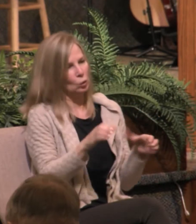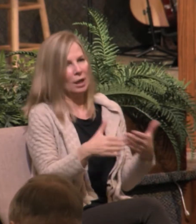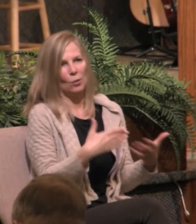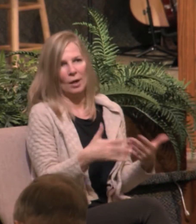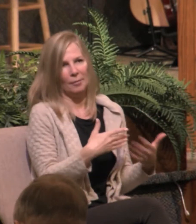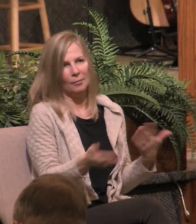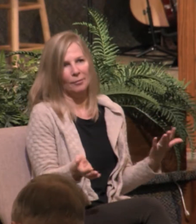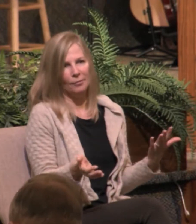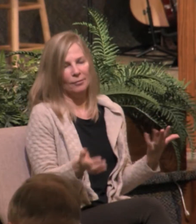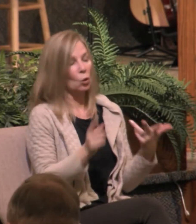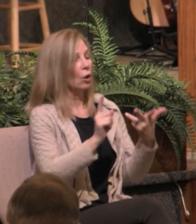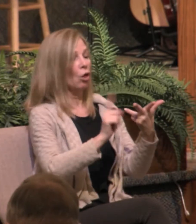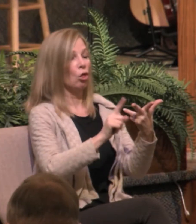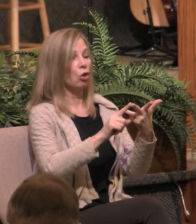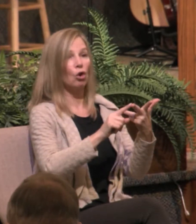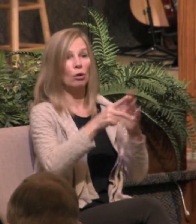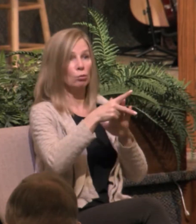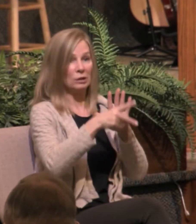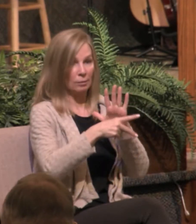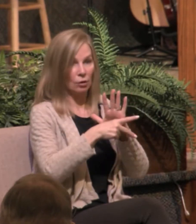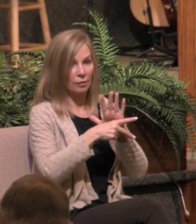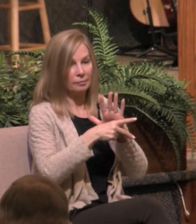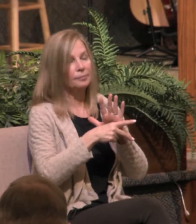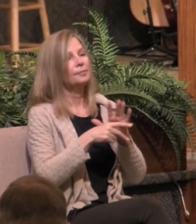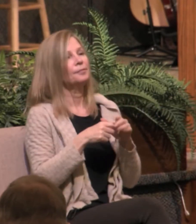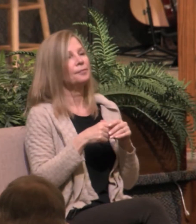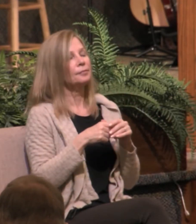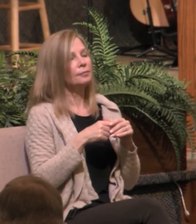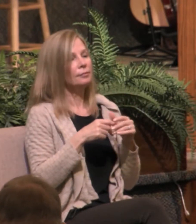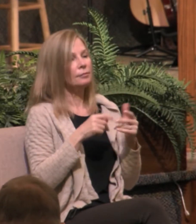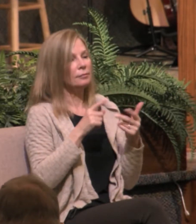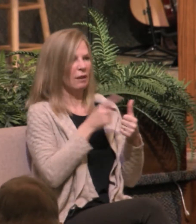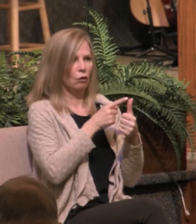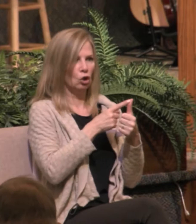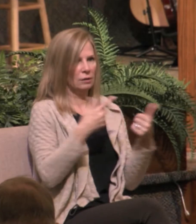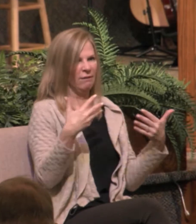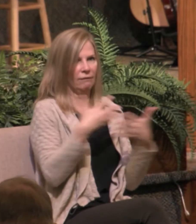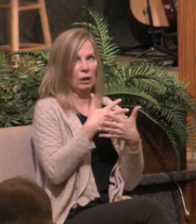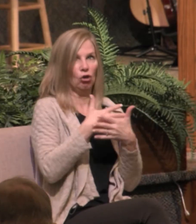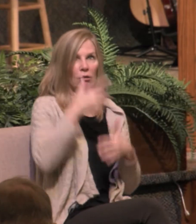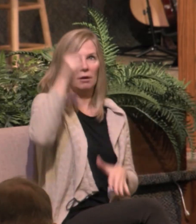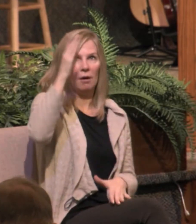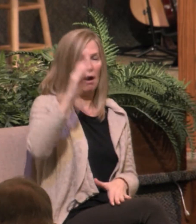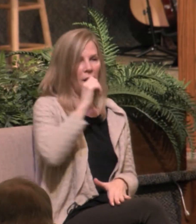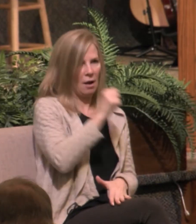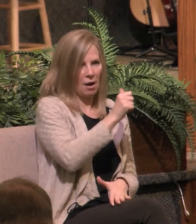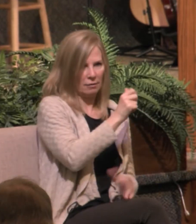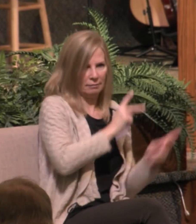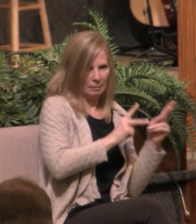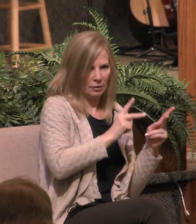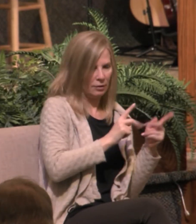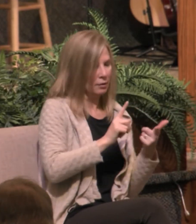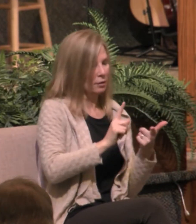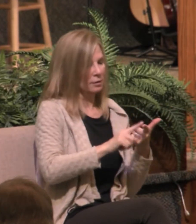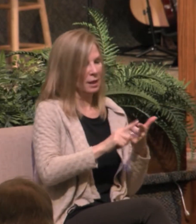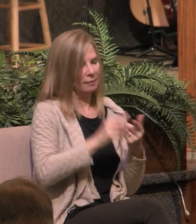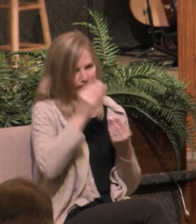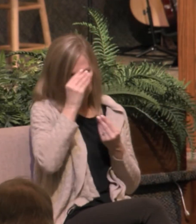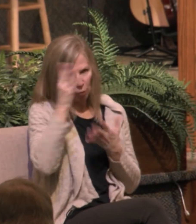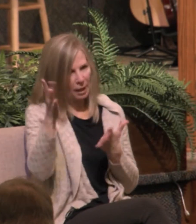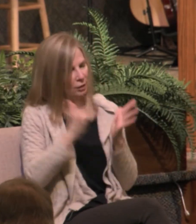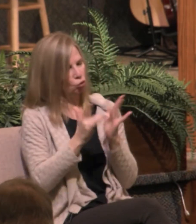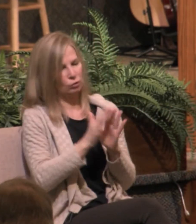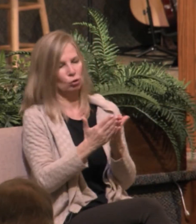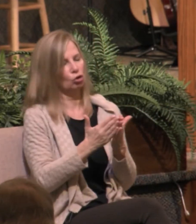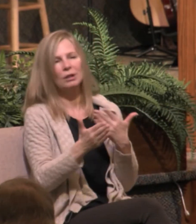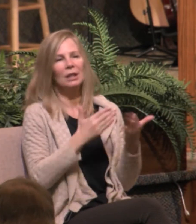So a third principle for overcoming obstacles in the pursuit of obedience. First, fear God, not man. Second, obey scripture even when you don't fully understand.